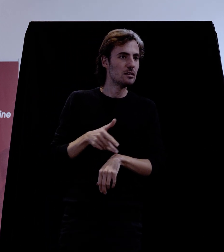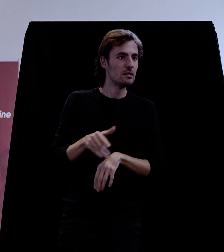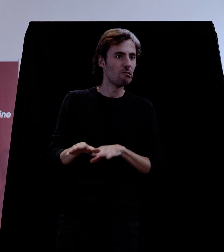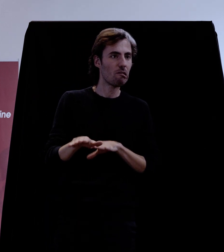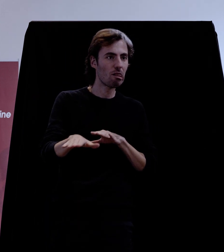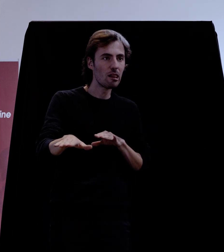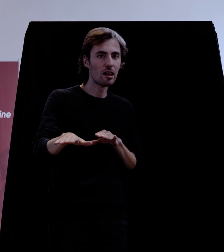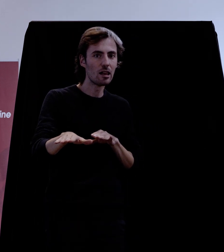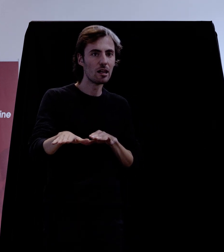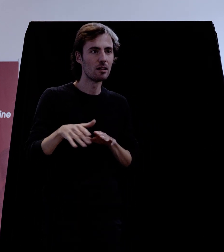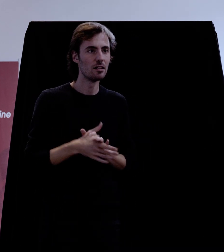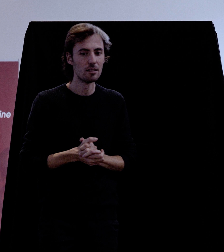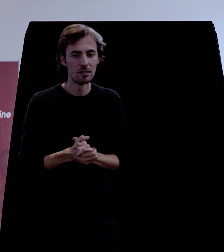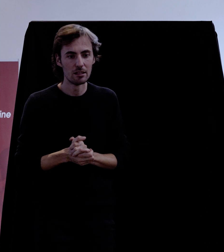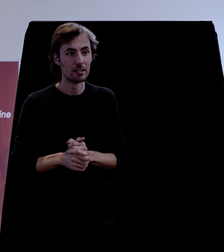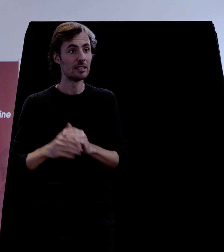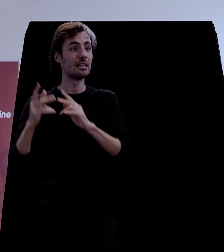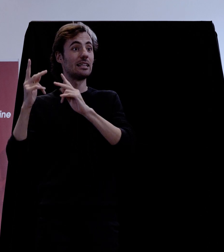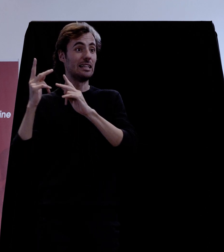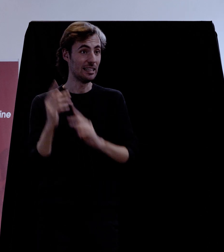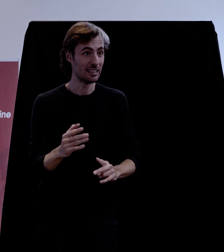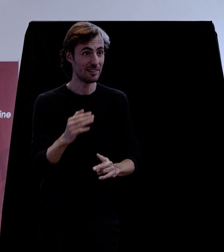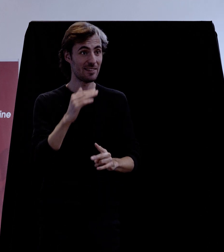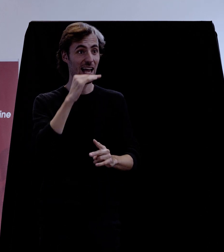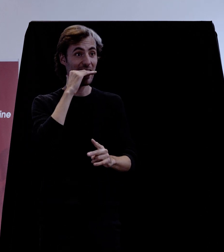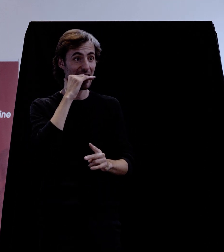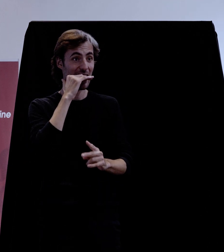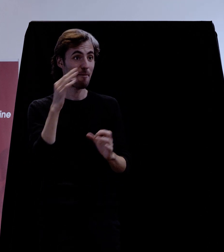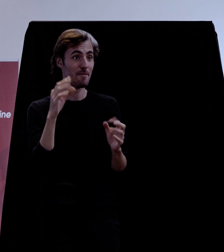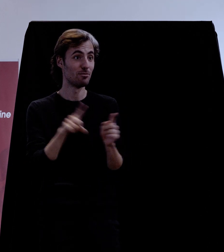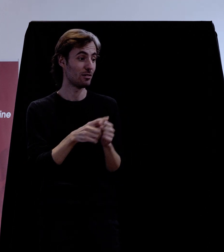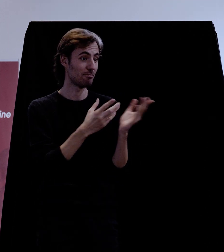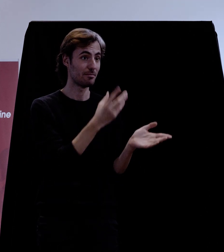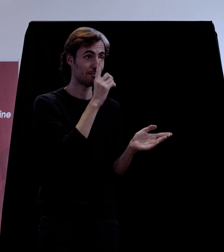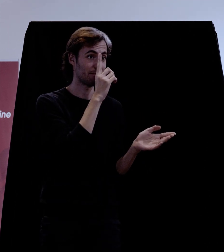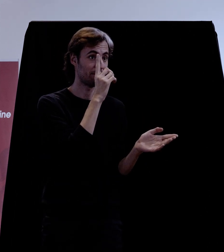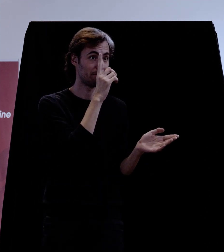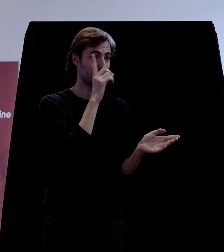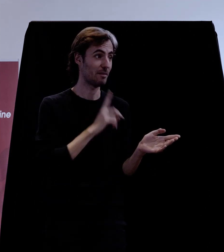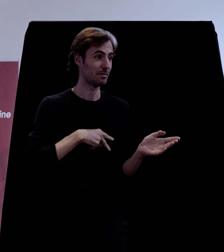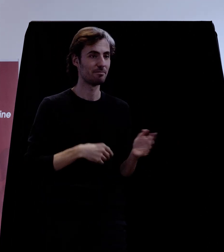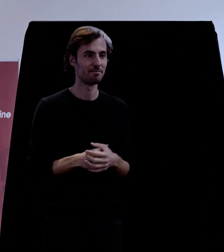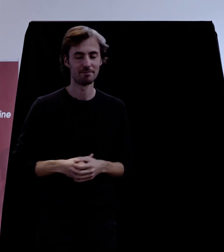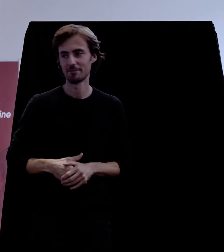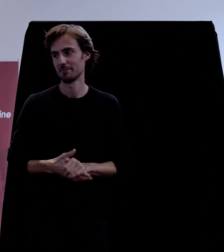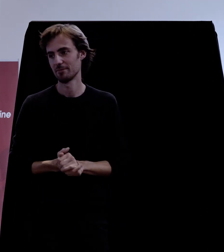what works. So I think routine is really good for our kids with charge because it makes their life